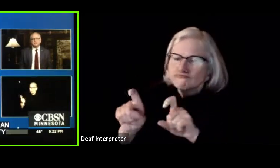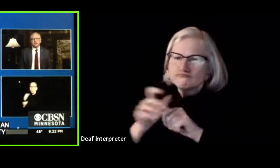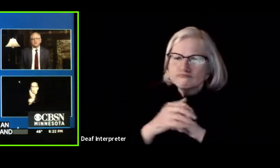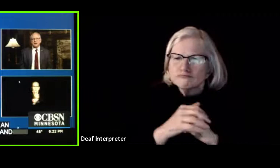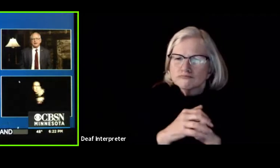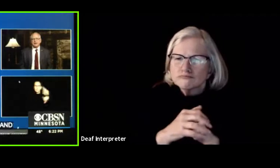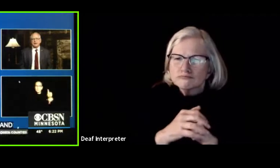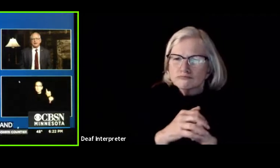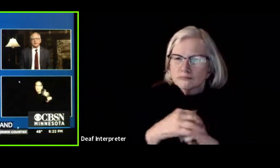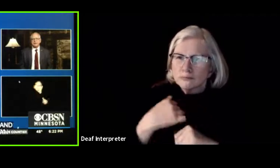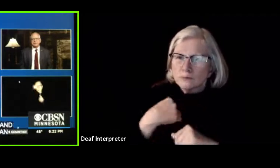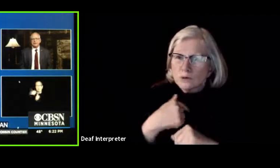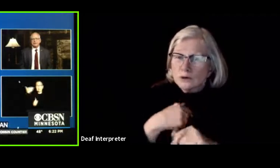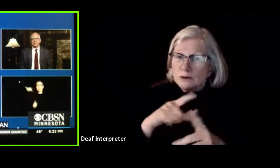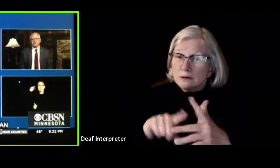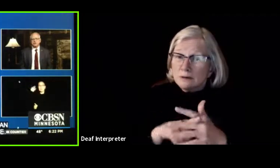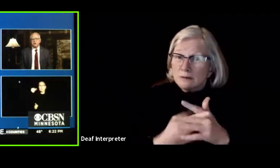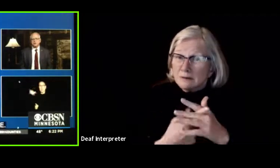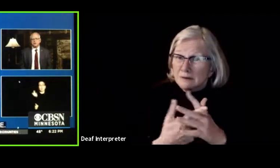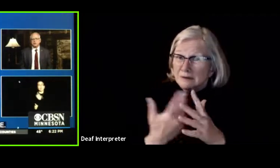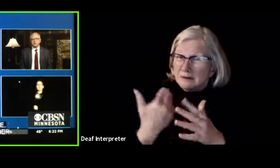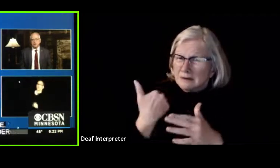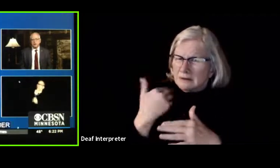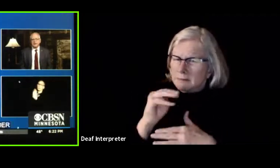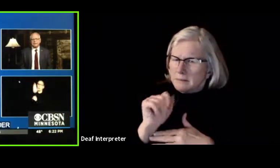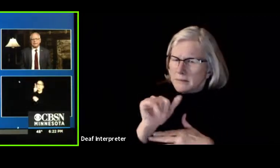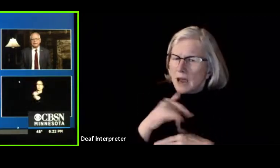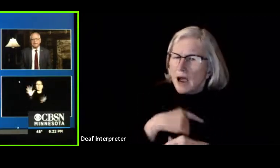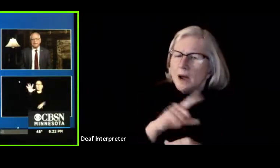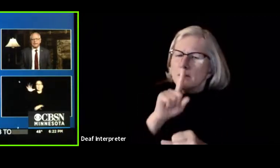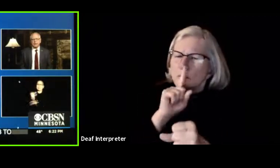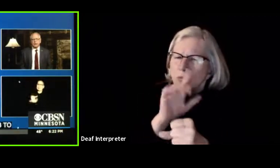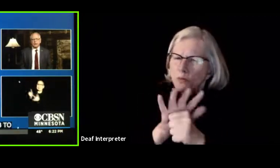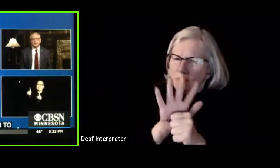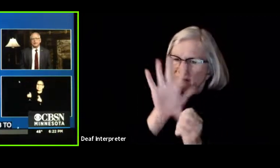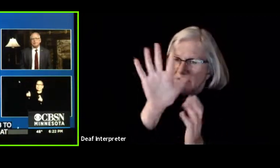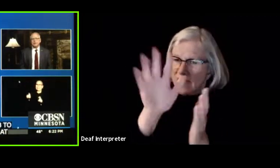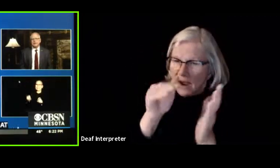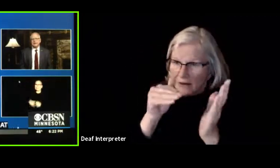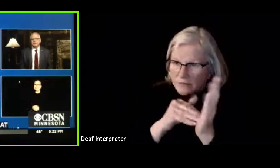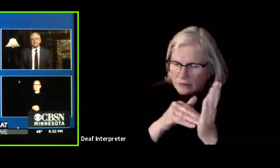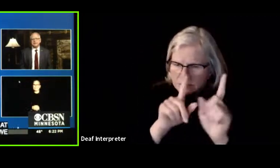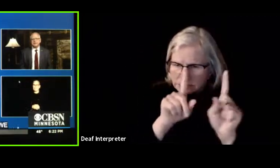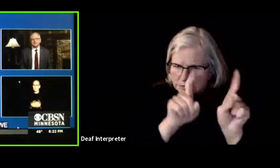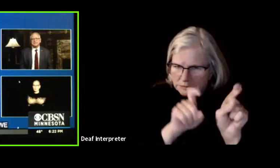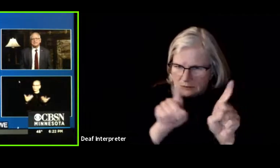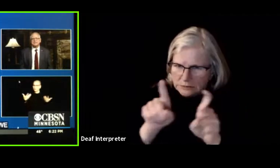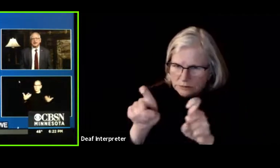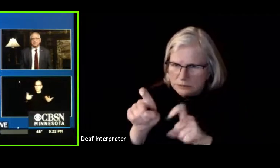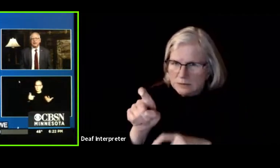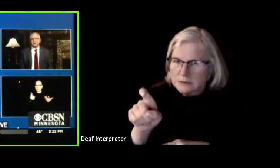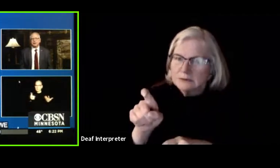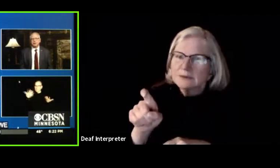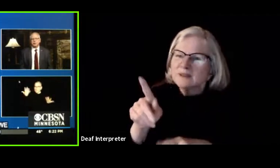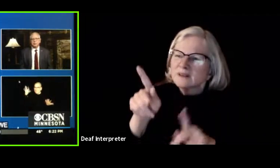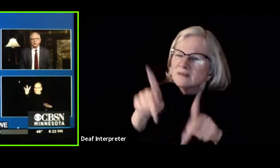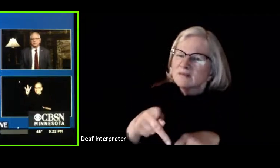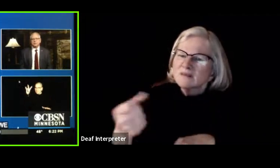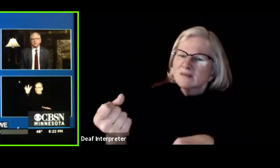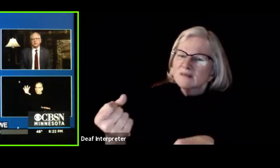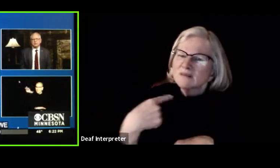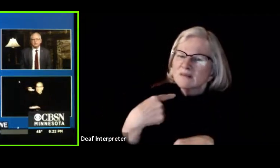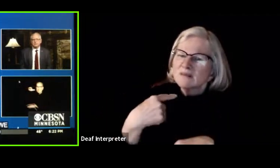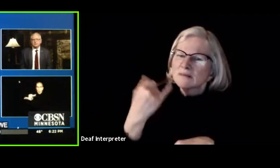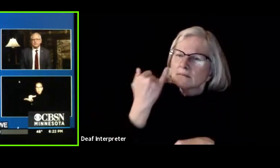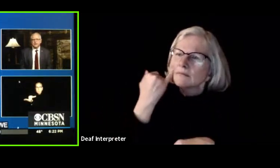us to 5,000 tests, and I was asked, who's responsible if we don't? And I said, me. We are now at the capacity to test 75,000, and we're regularly